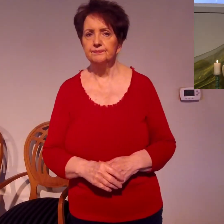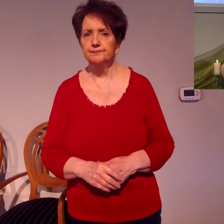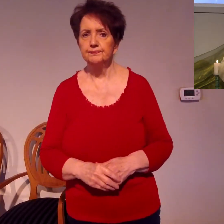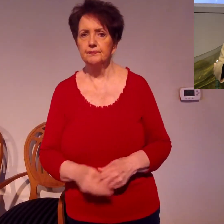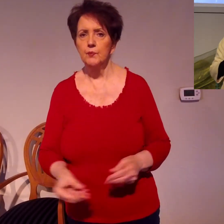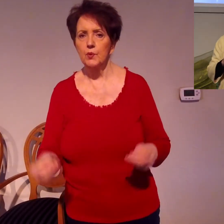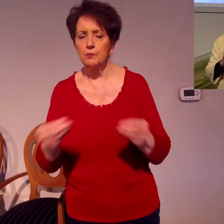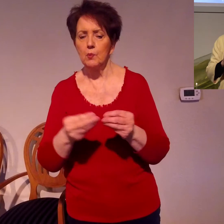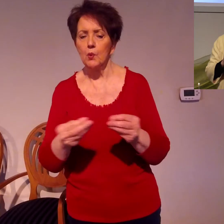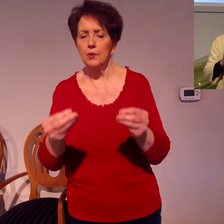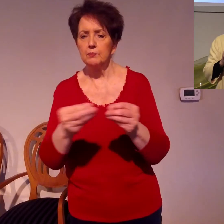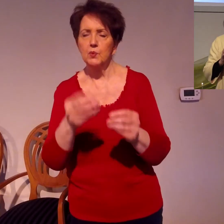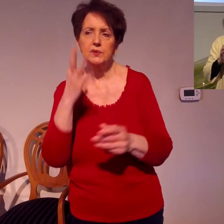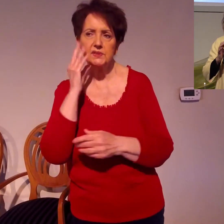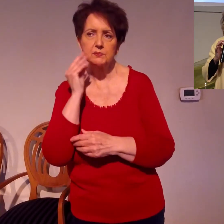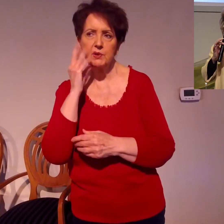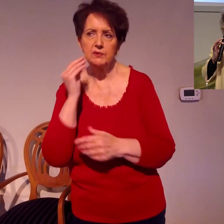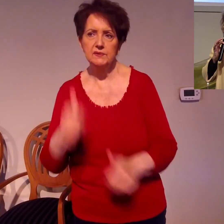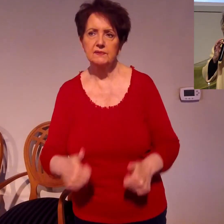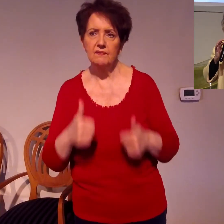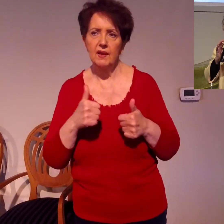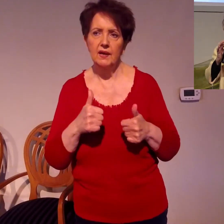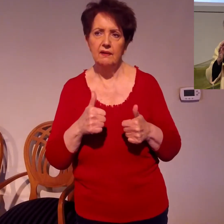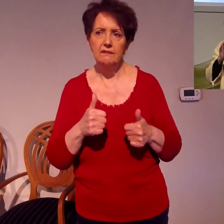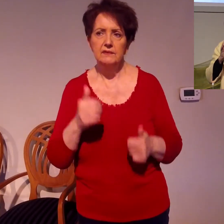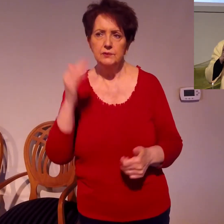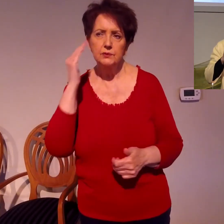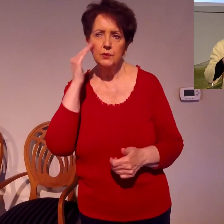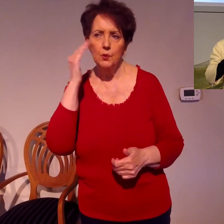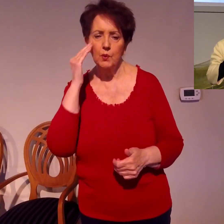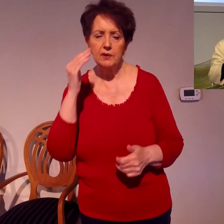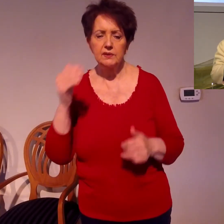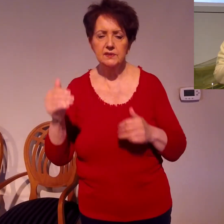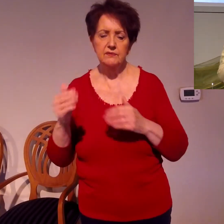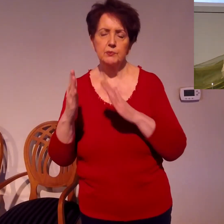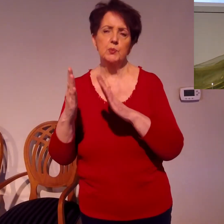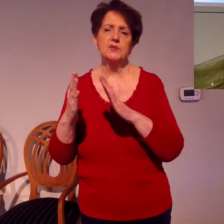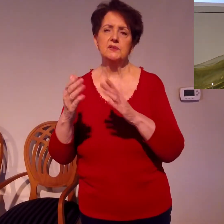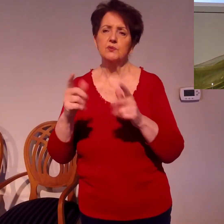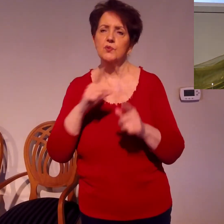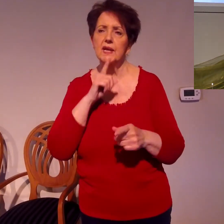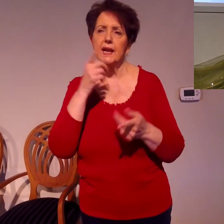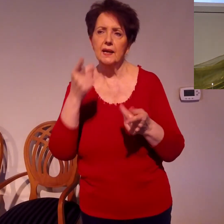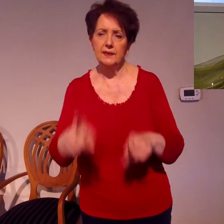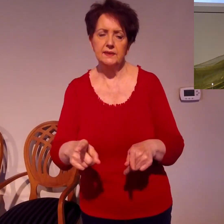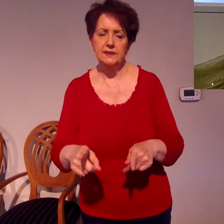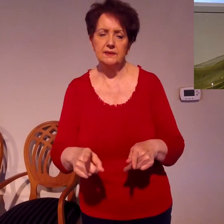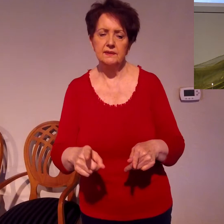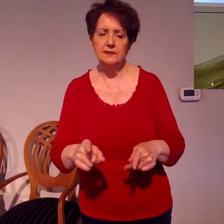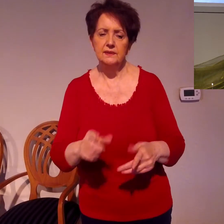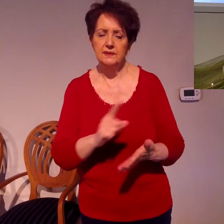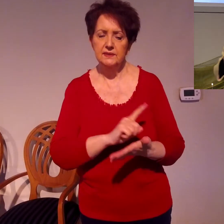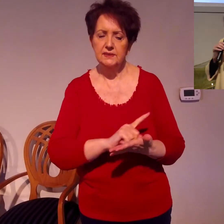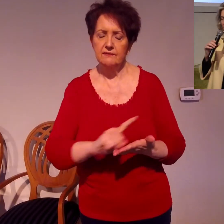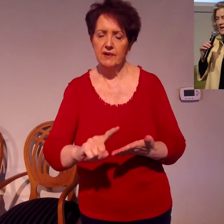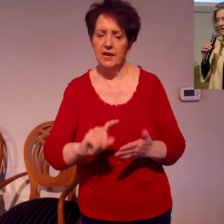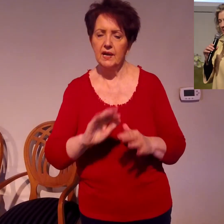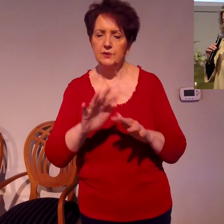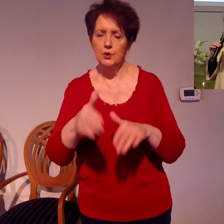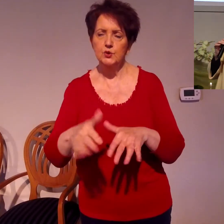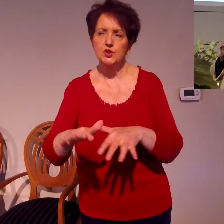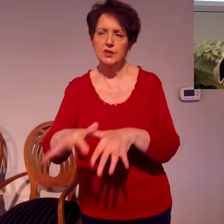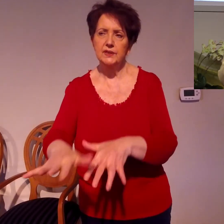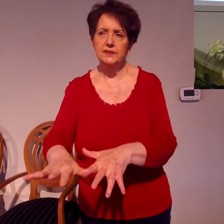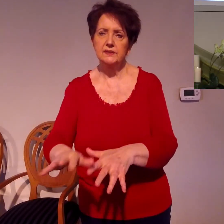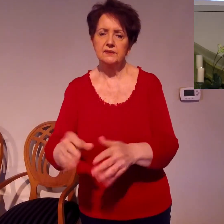our life. It's our awareness of this ever-present reality, this divine oceanic substance. It's our